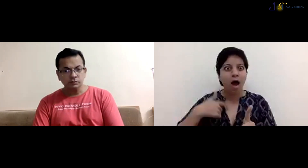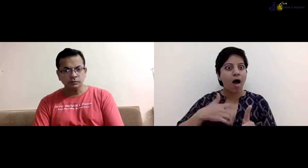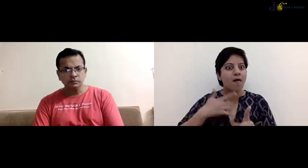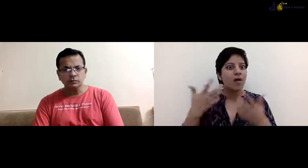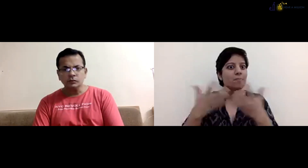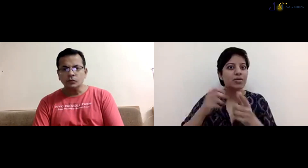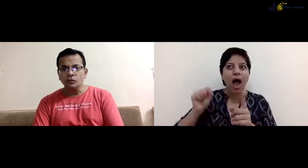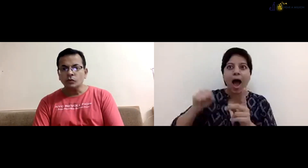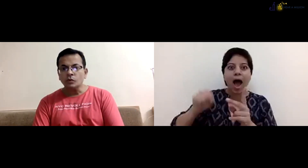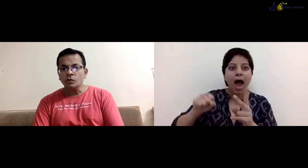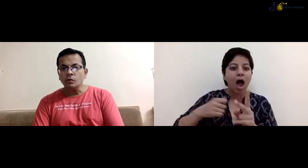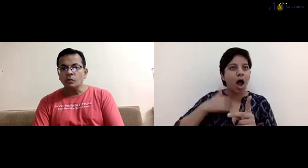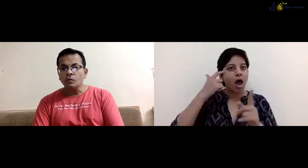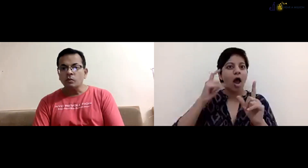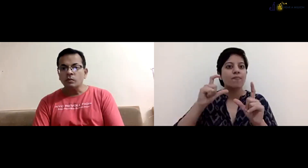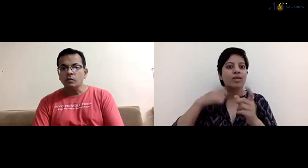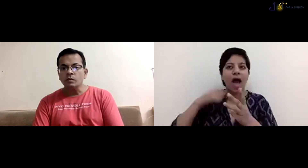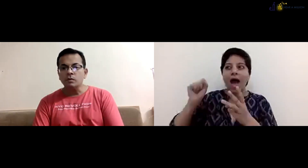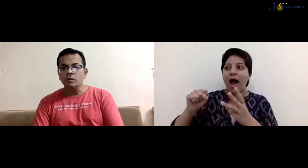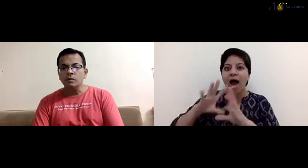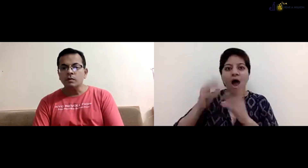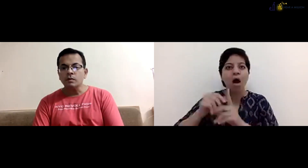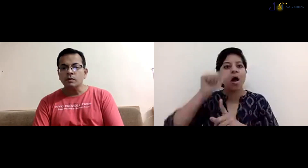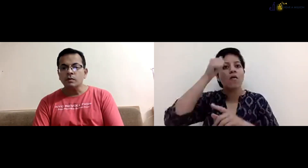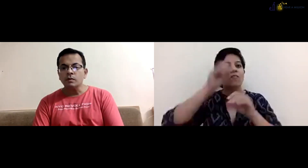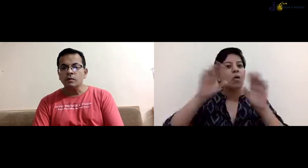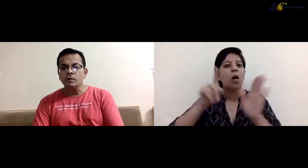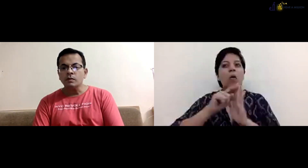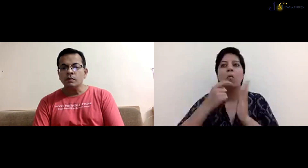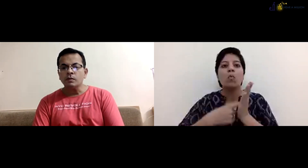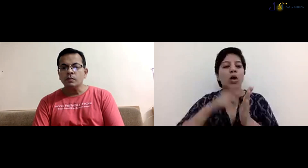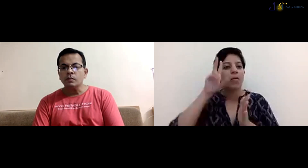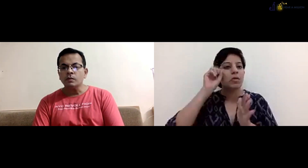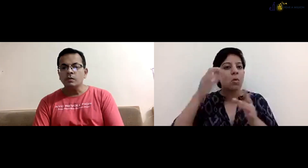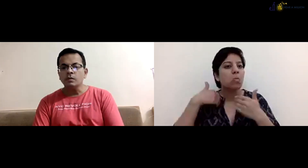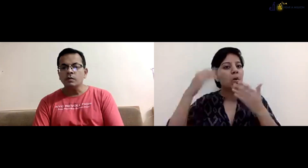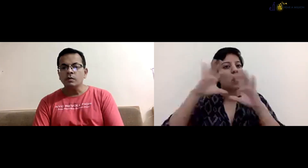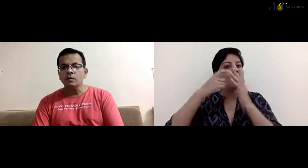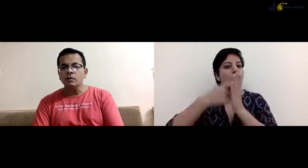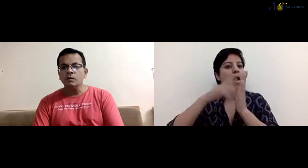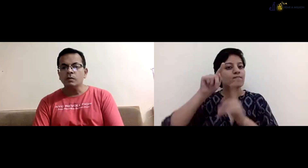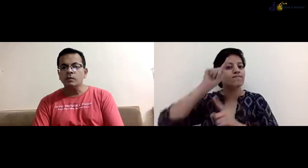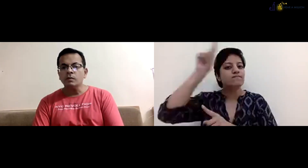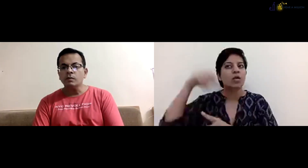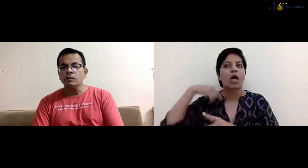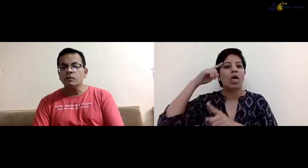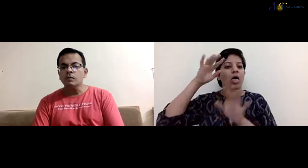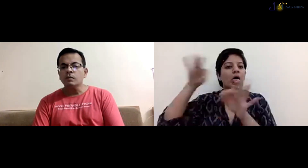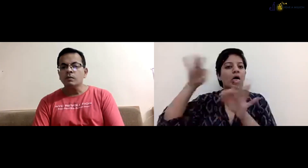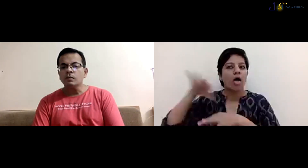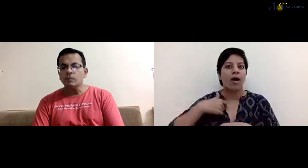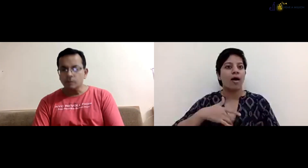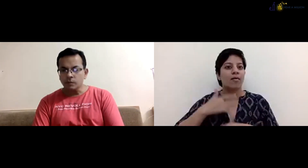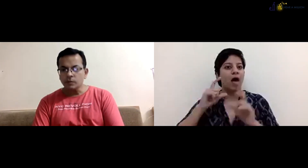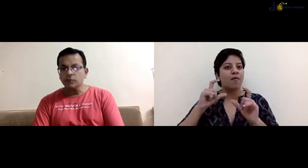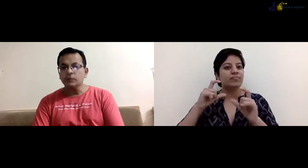partially interpreting, sorry, partially shine. I have learned how I can understand the things once I will touch that thing. Even I was not